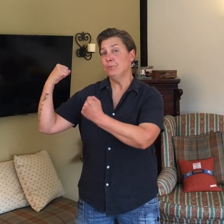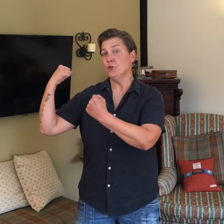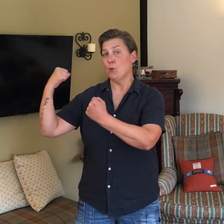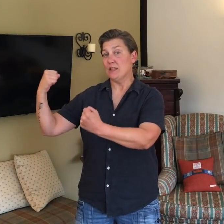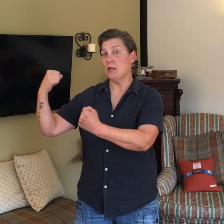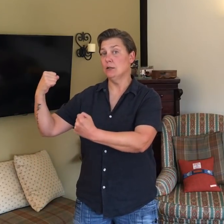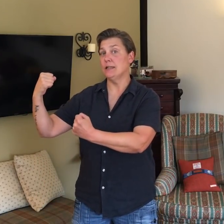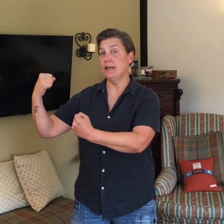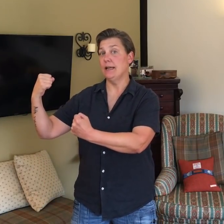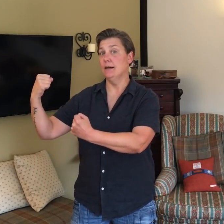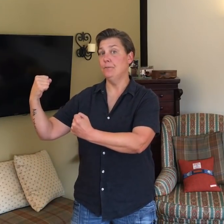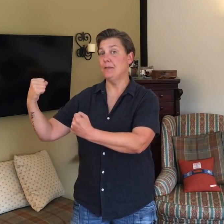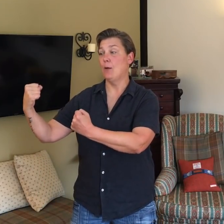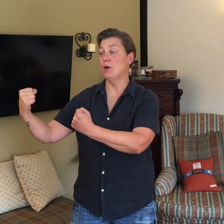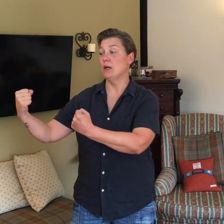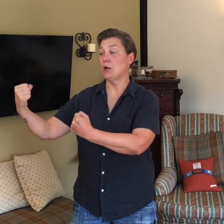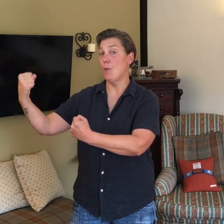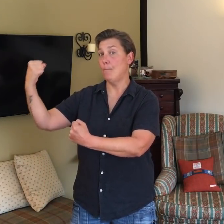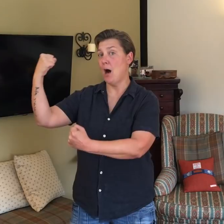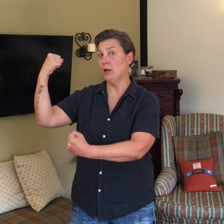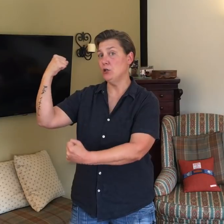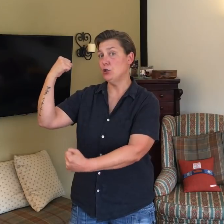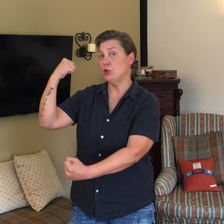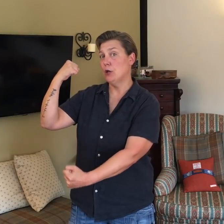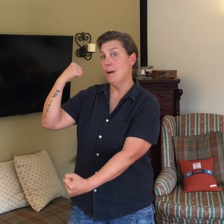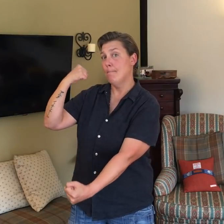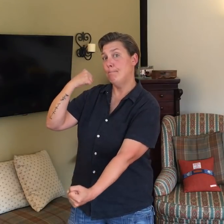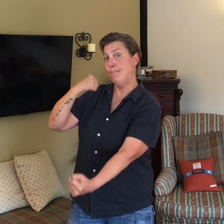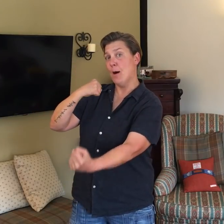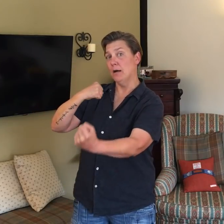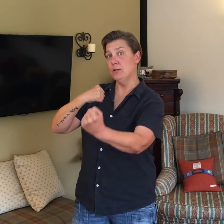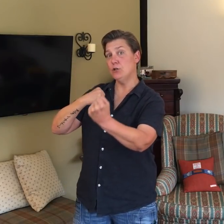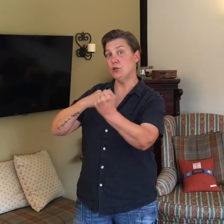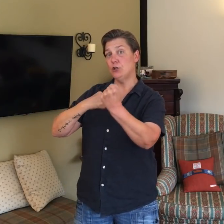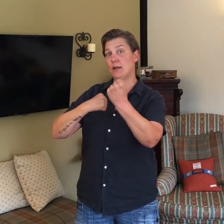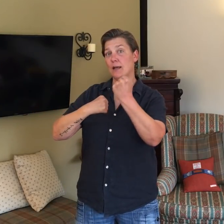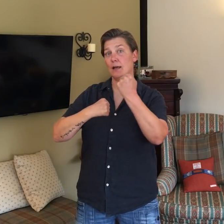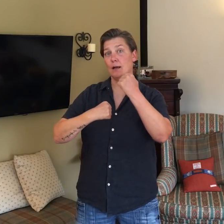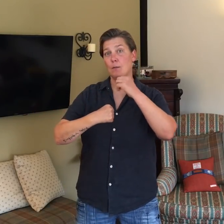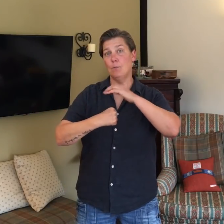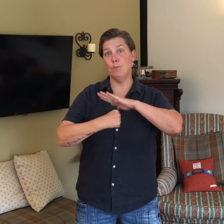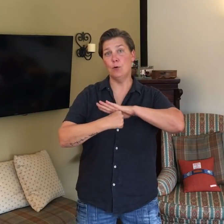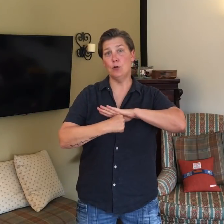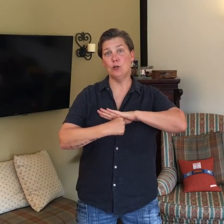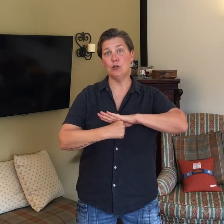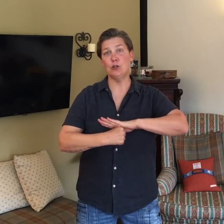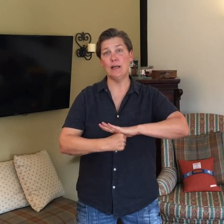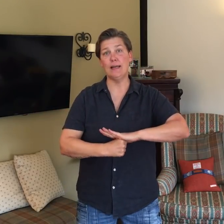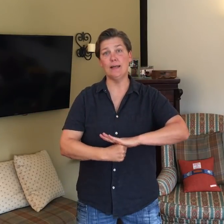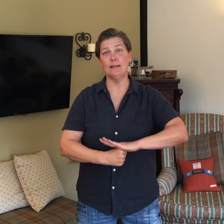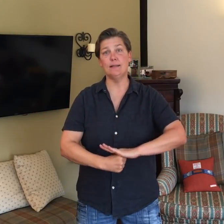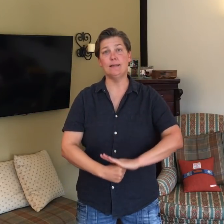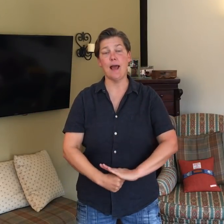So we started here and we're going to go punch, punch, push it